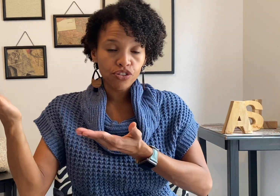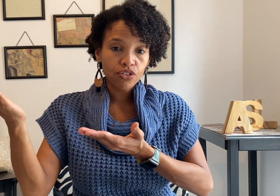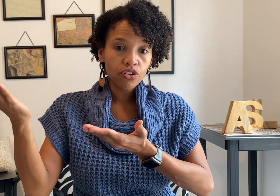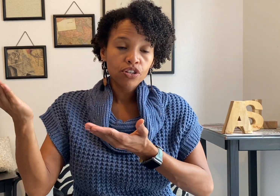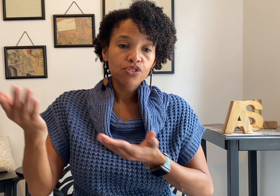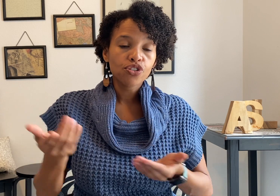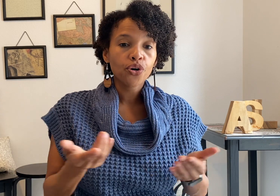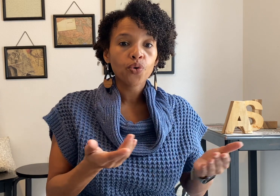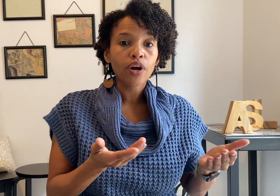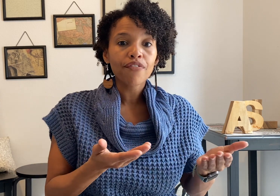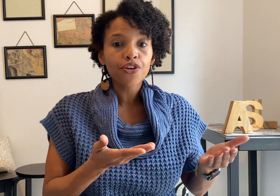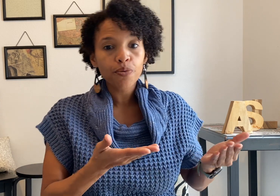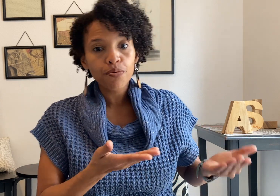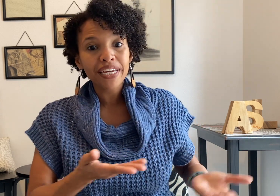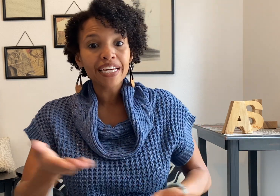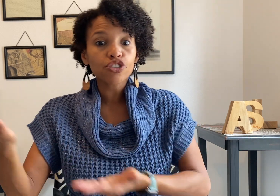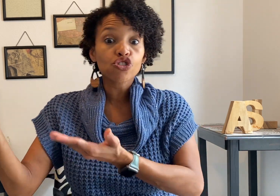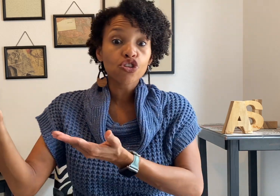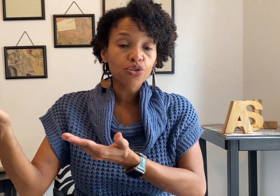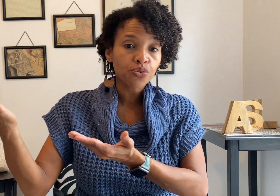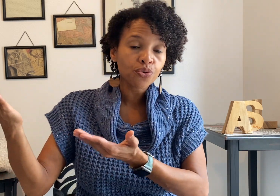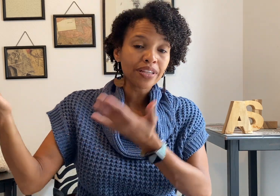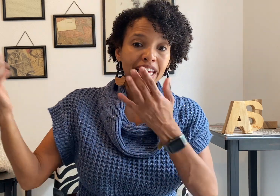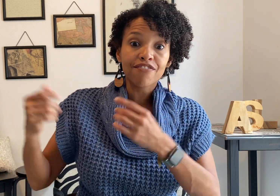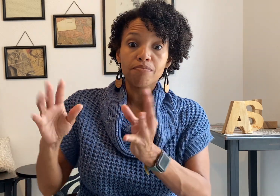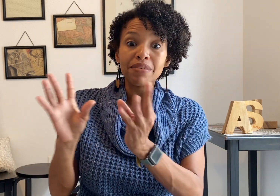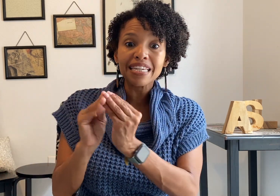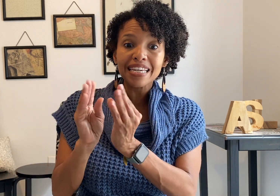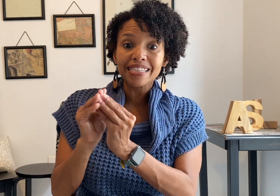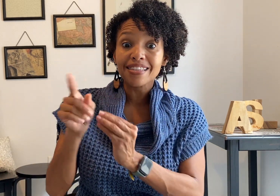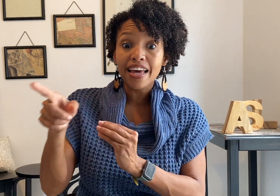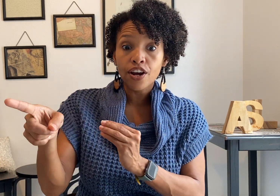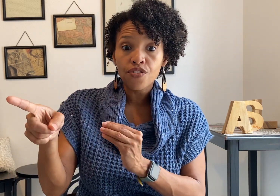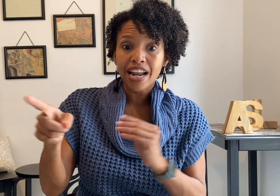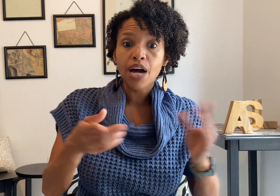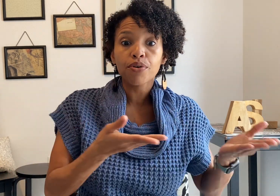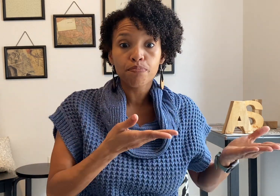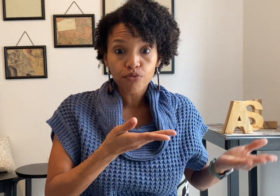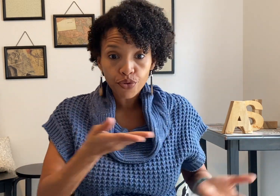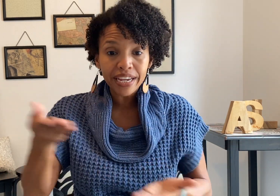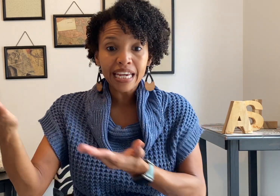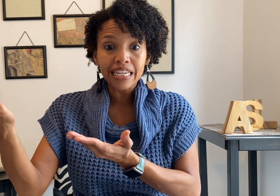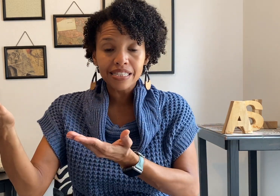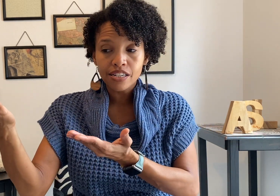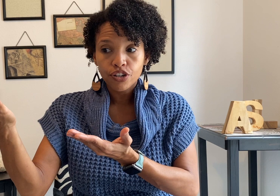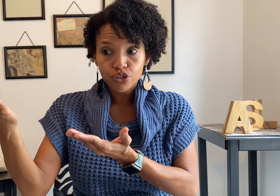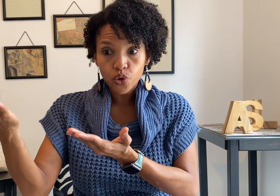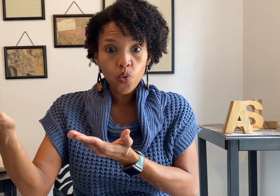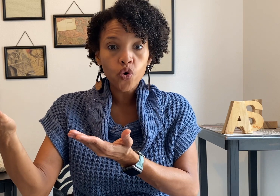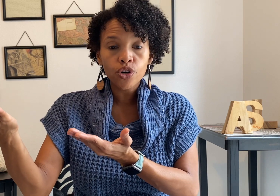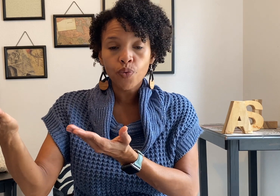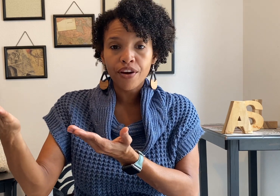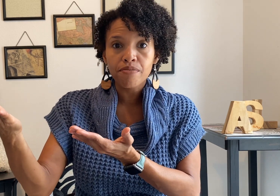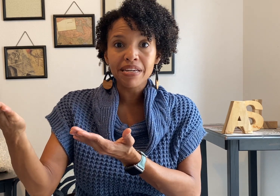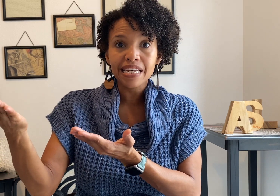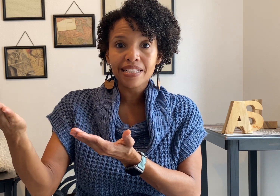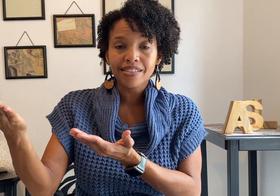directional. So wherever you're bringing it to, like if the meeting is there, then I would bring it toward where the meeting is set up